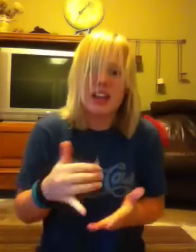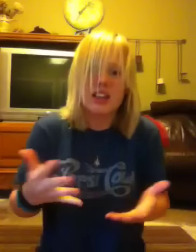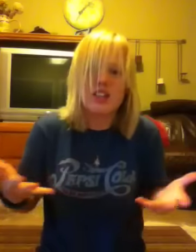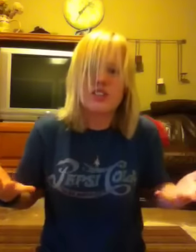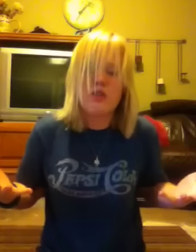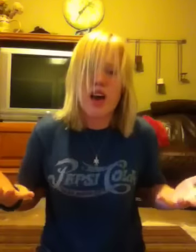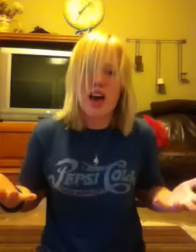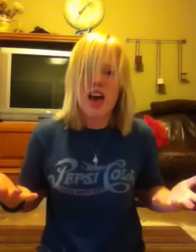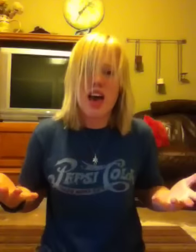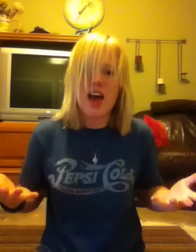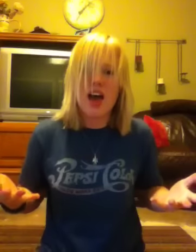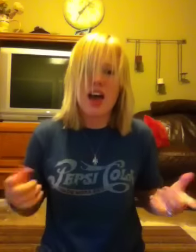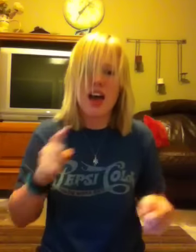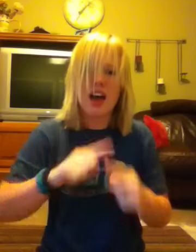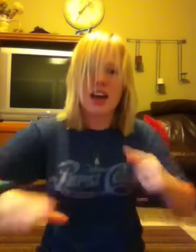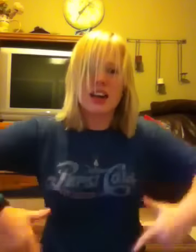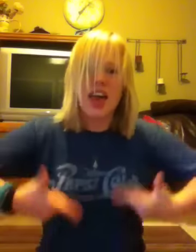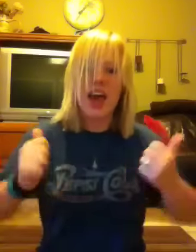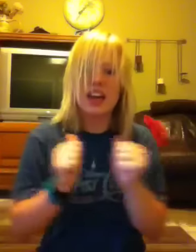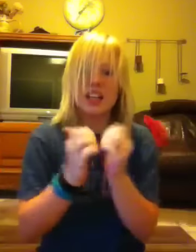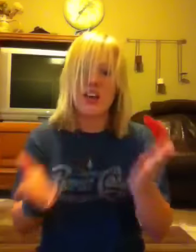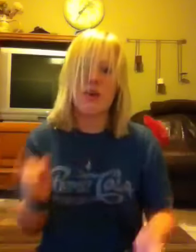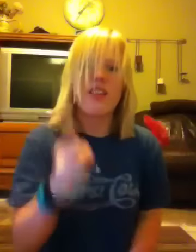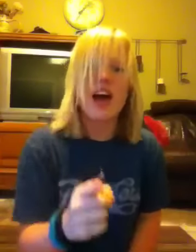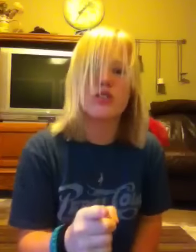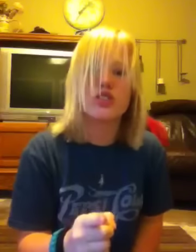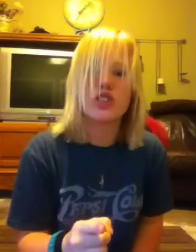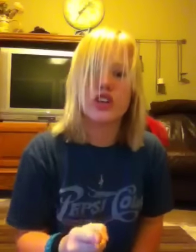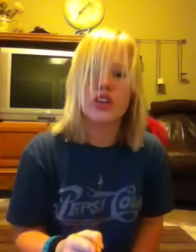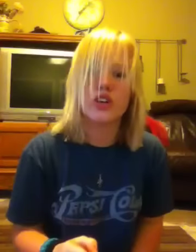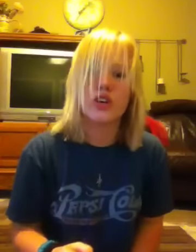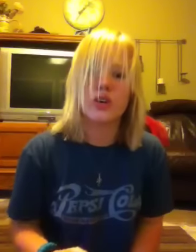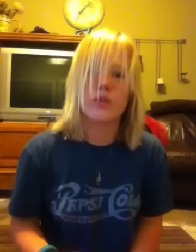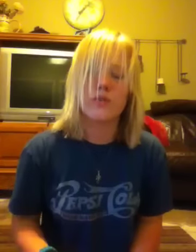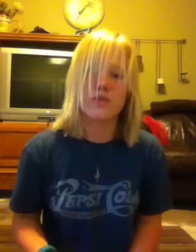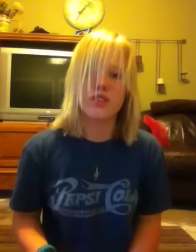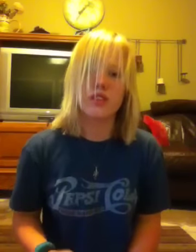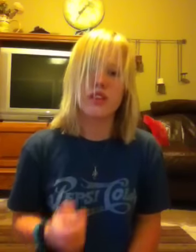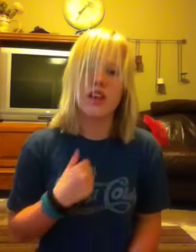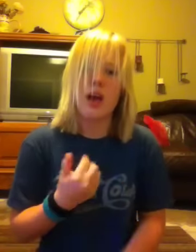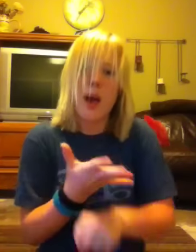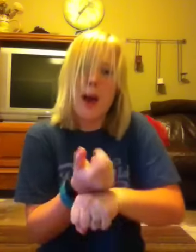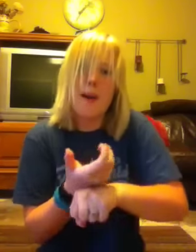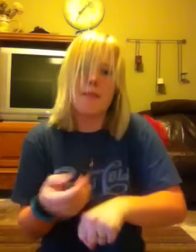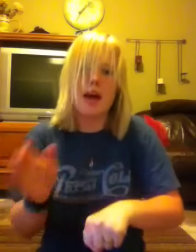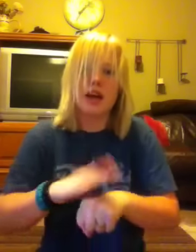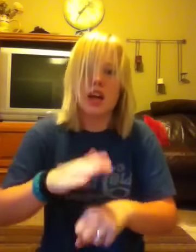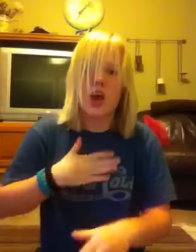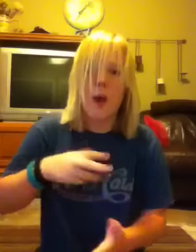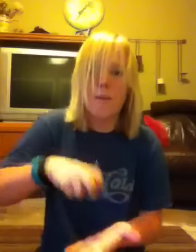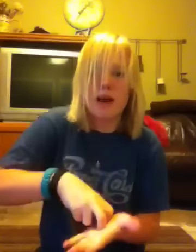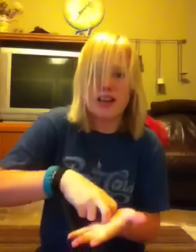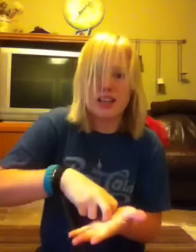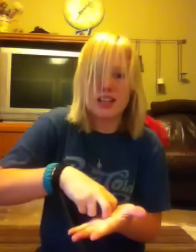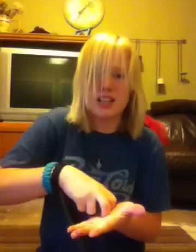this way I can't live without you I'm begging on me